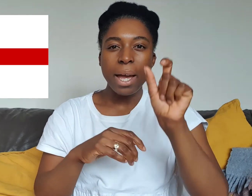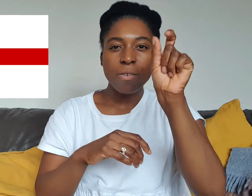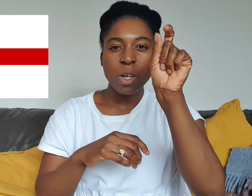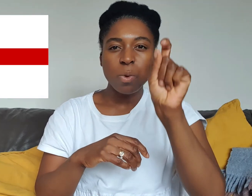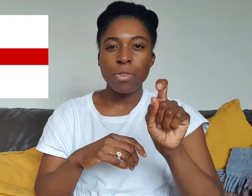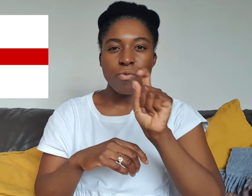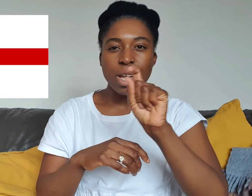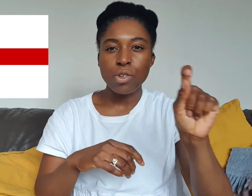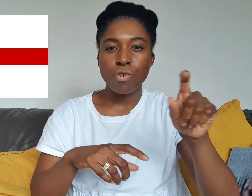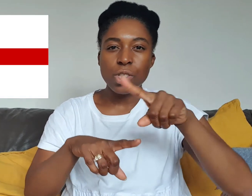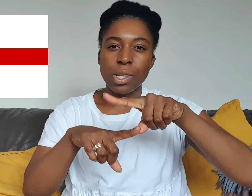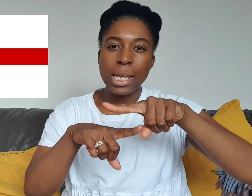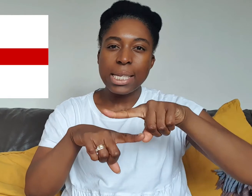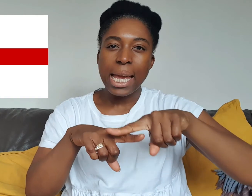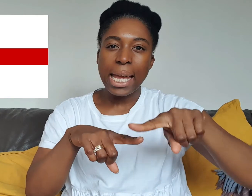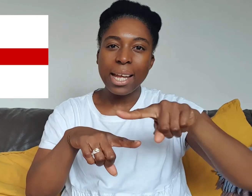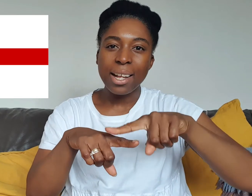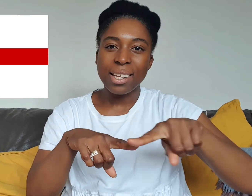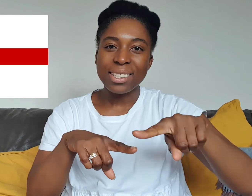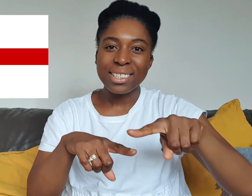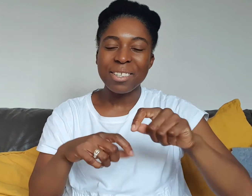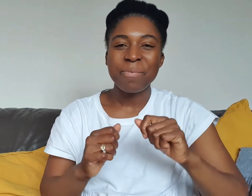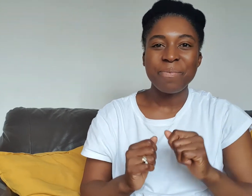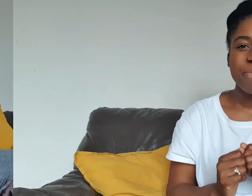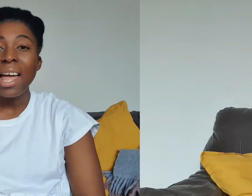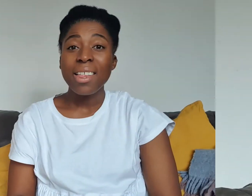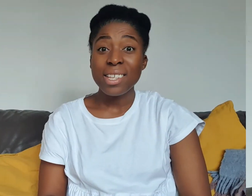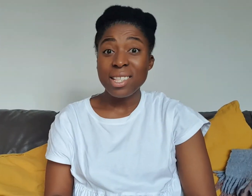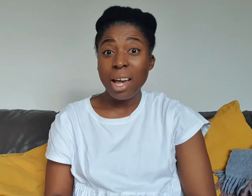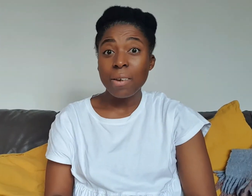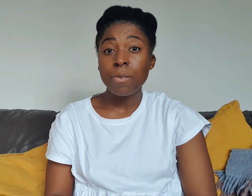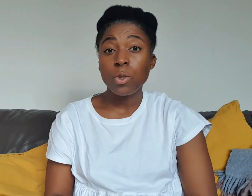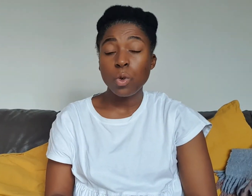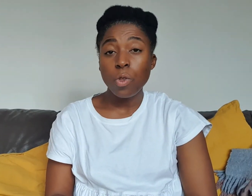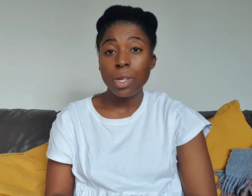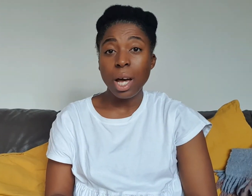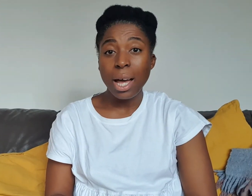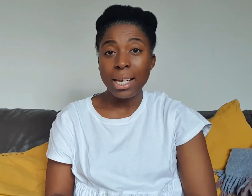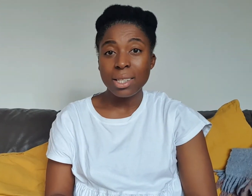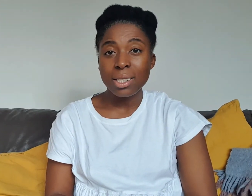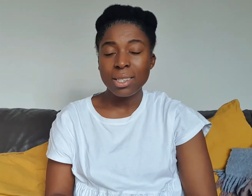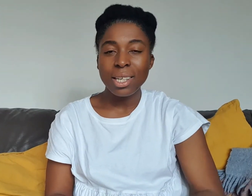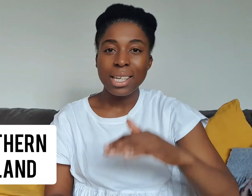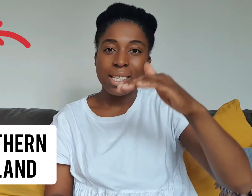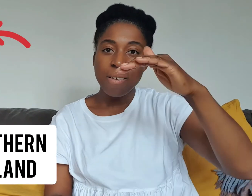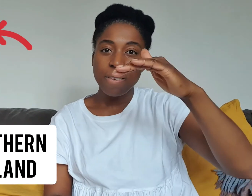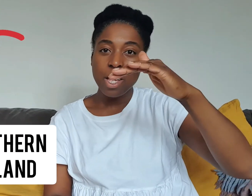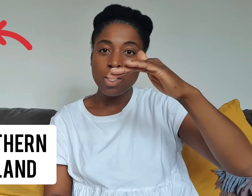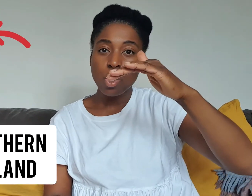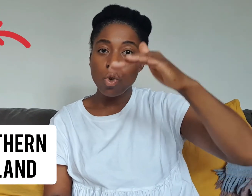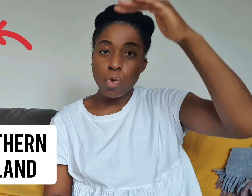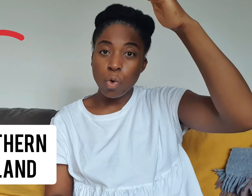background with the red cross on it, England. The sign for Northern Ireland, first